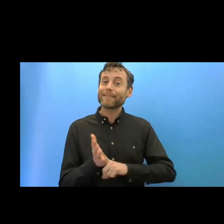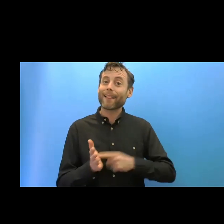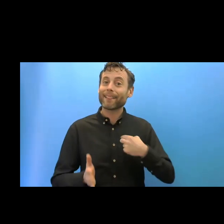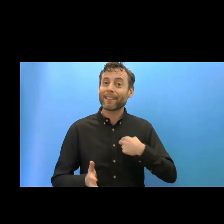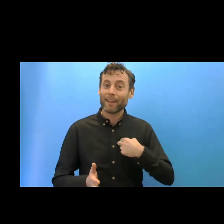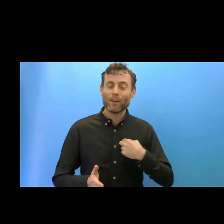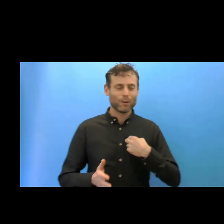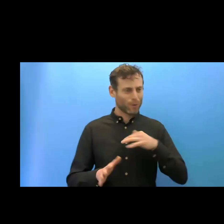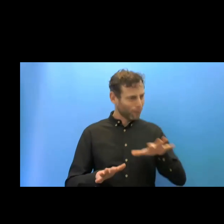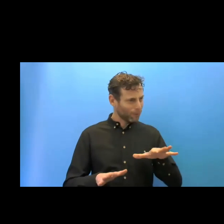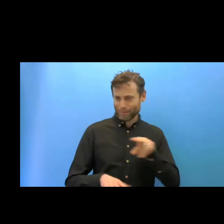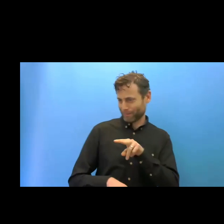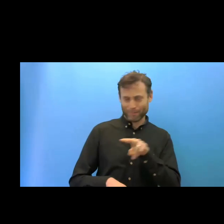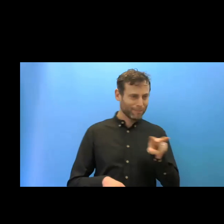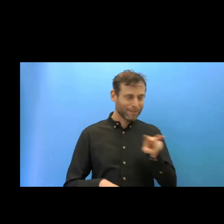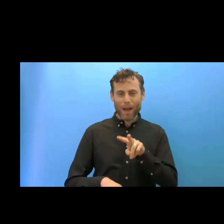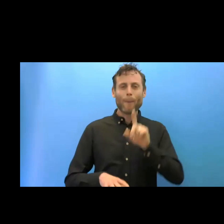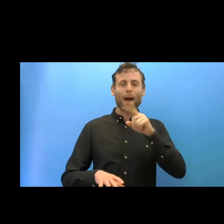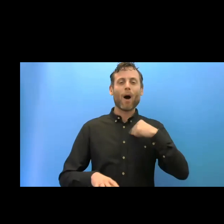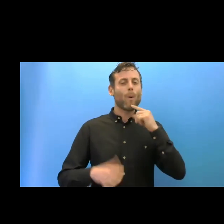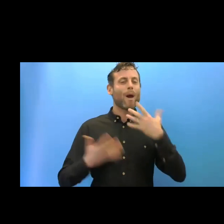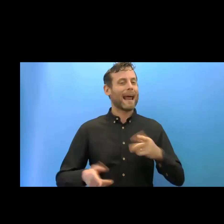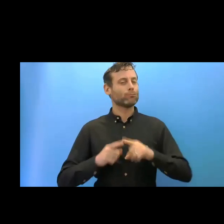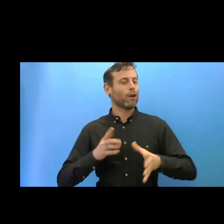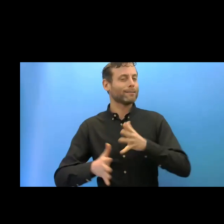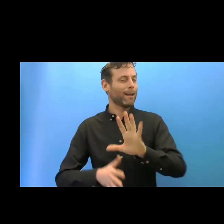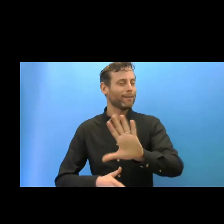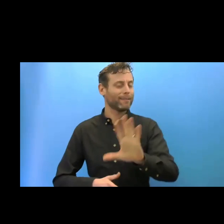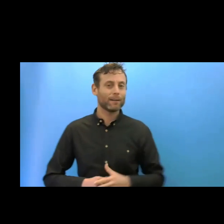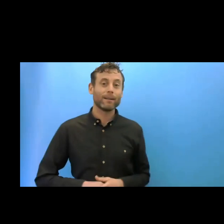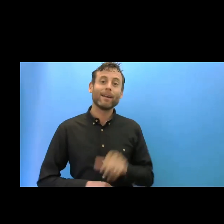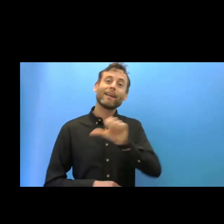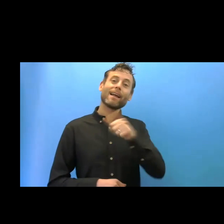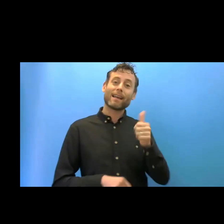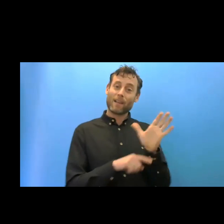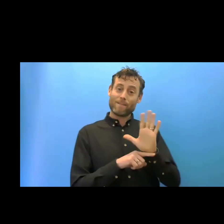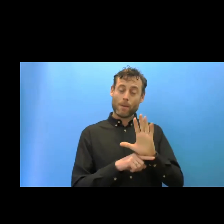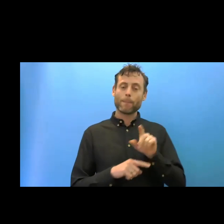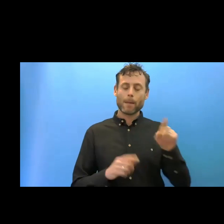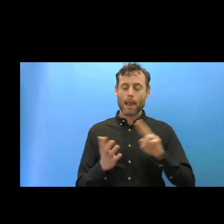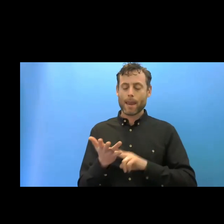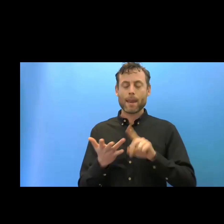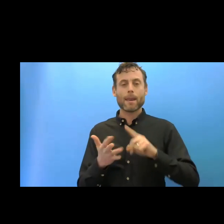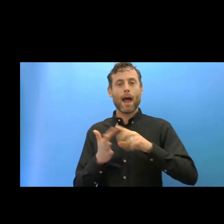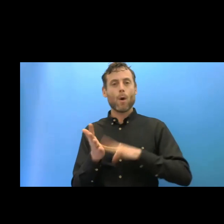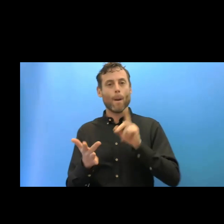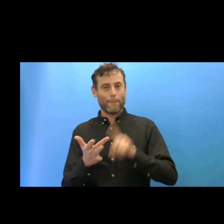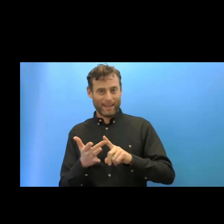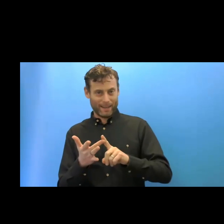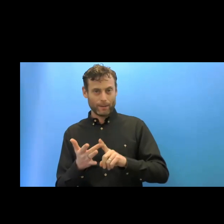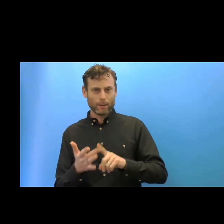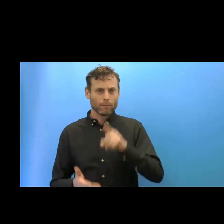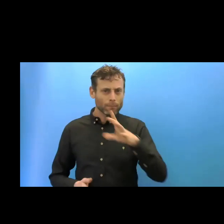won't even attempt to try at the moment. Next up, we have a film from Naomi Lagmaier. So again, think of your